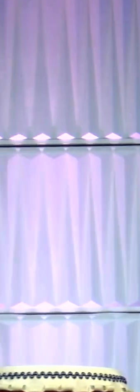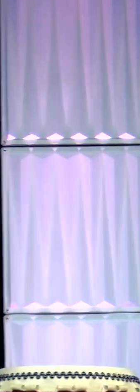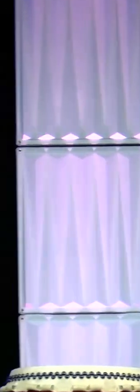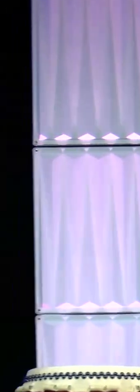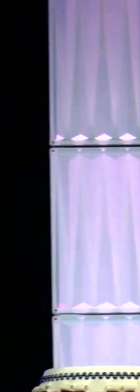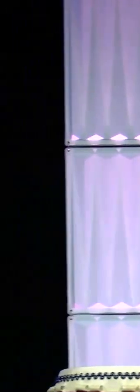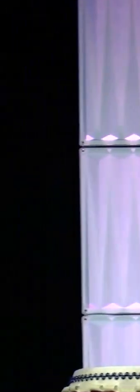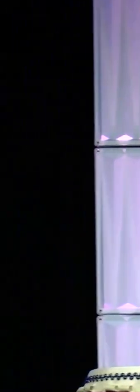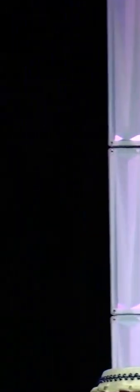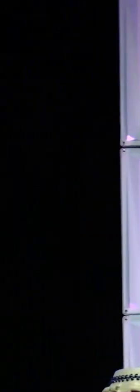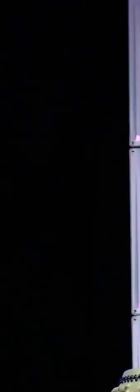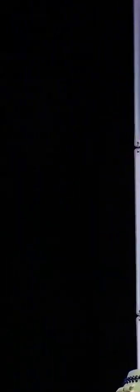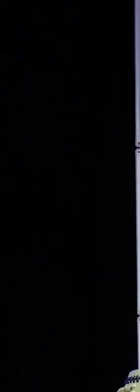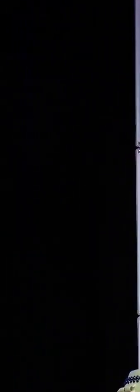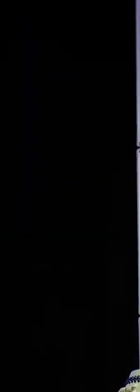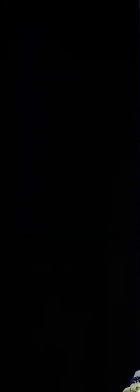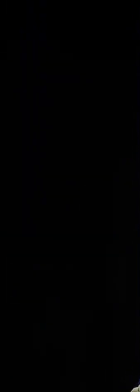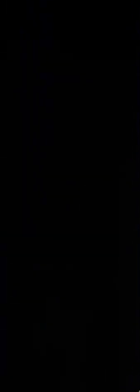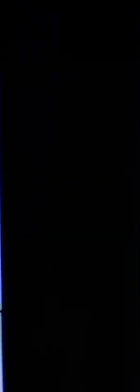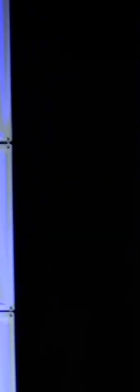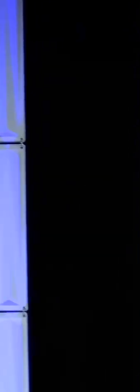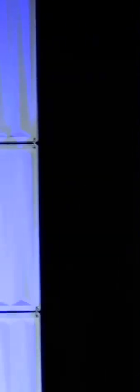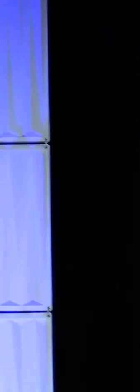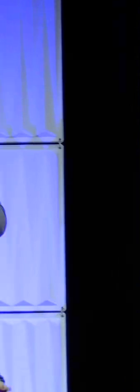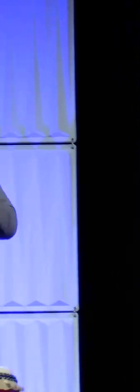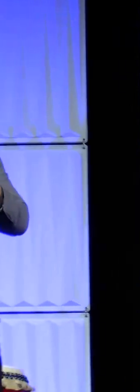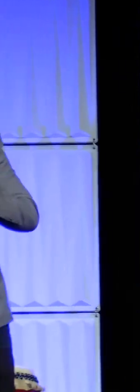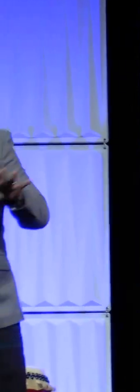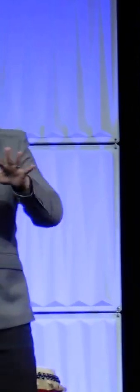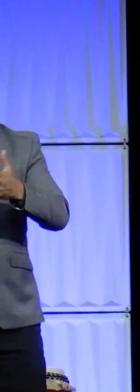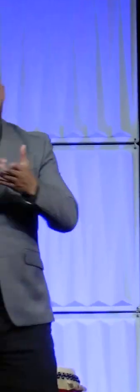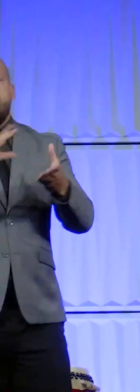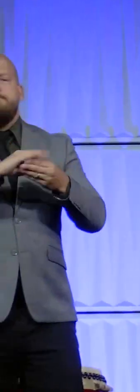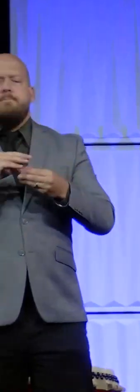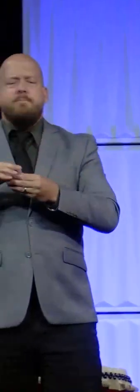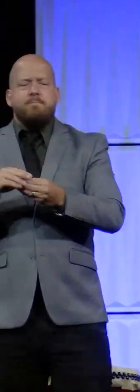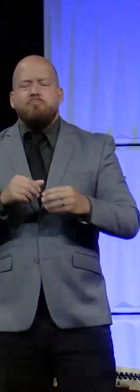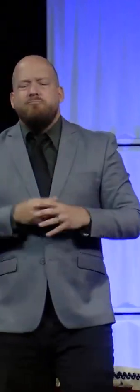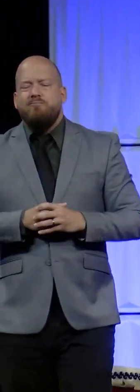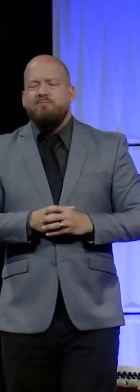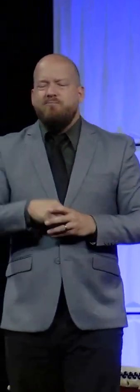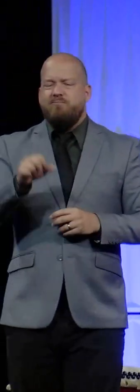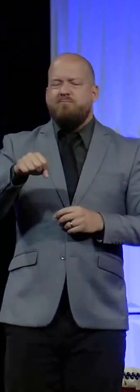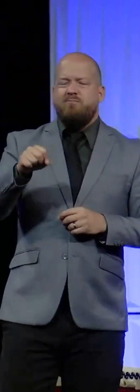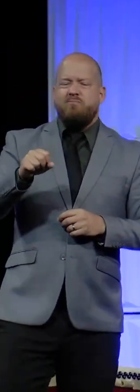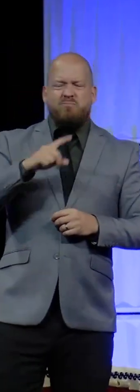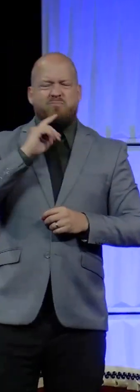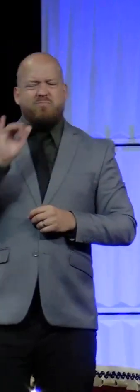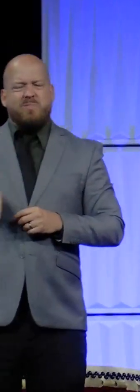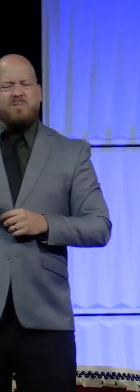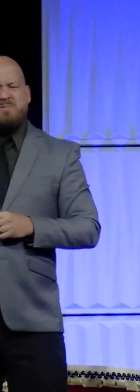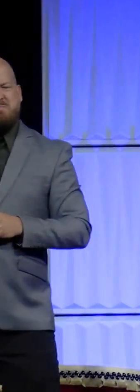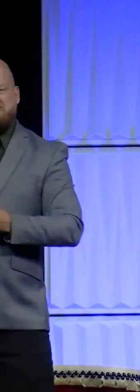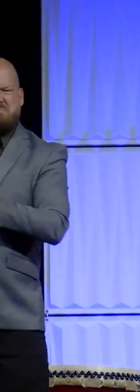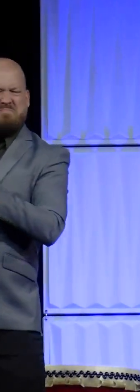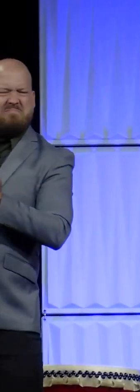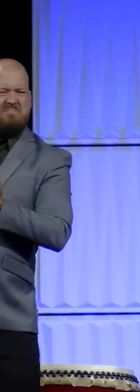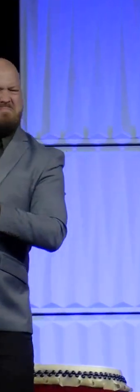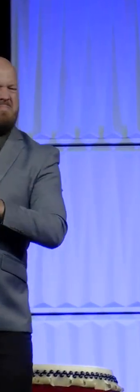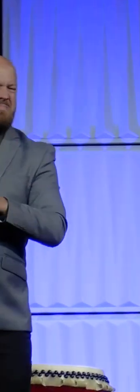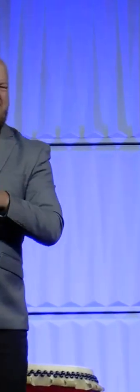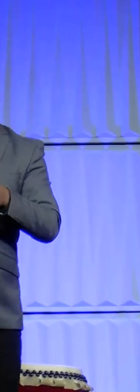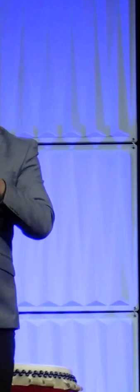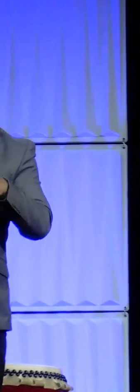One of them said, you know what? Your paper is going to get some traction. You should erase him. Take his name off.